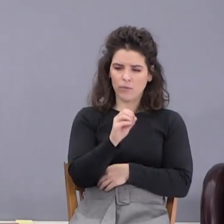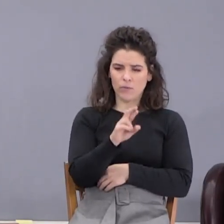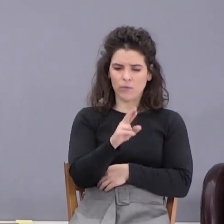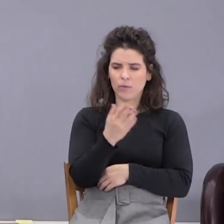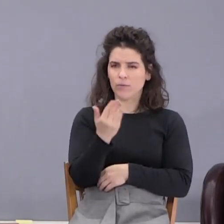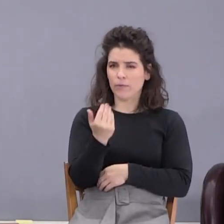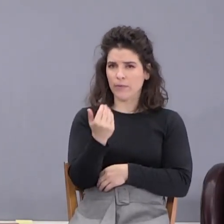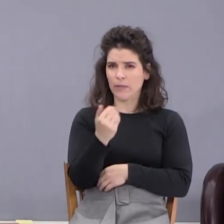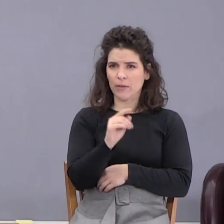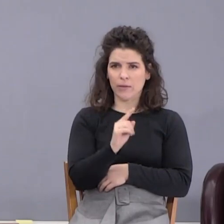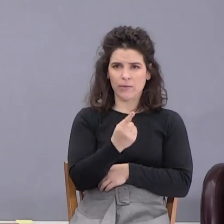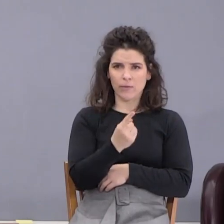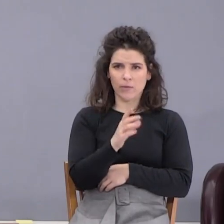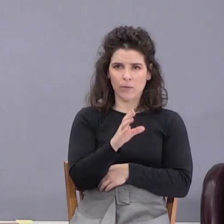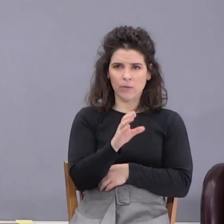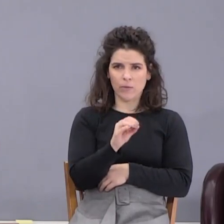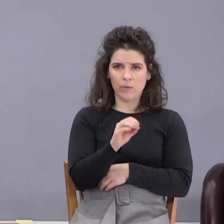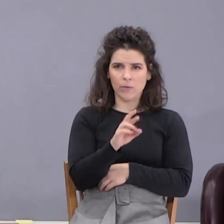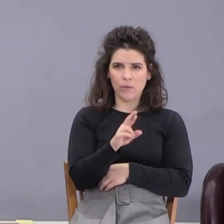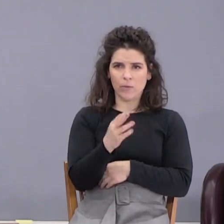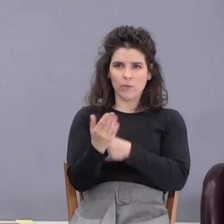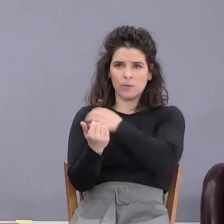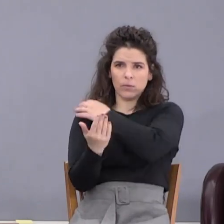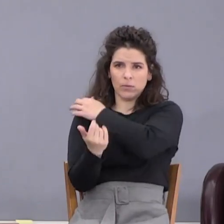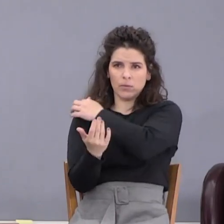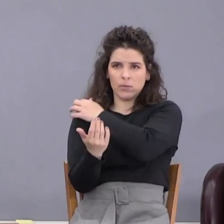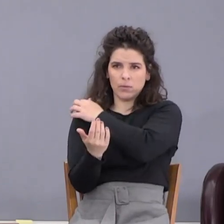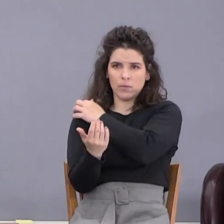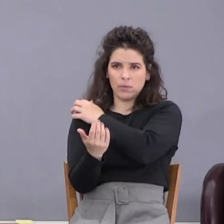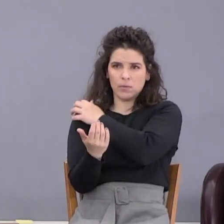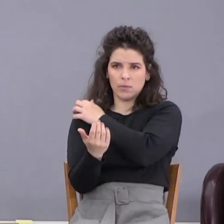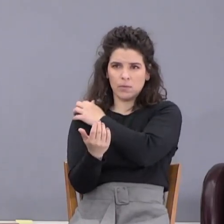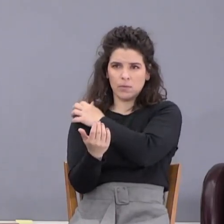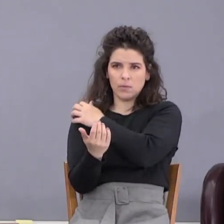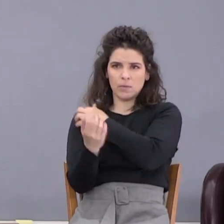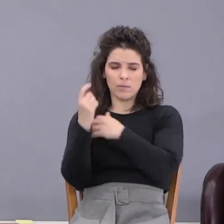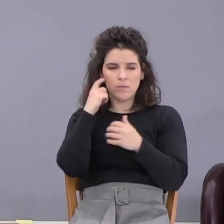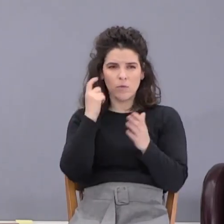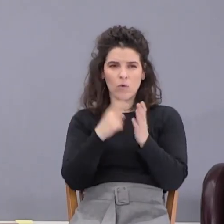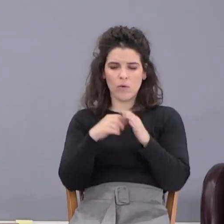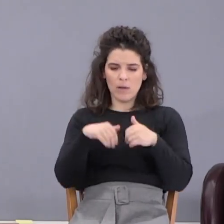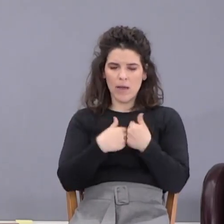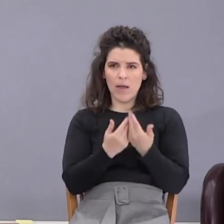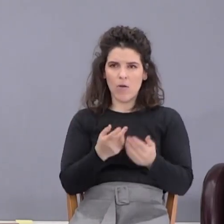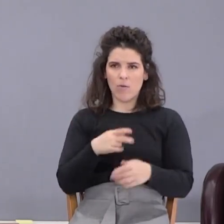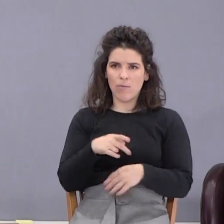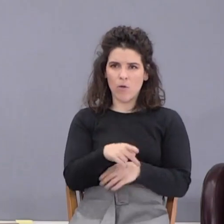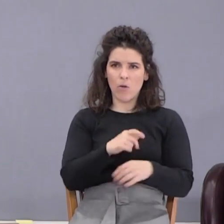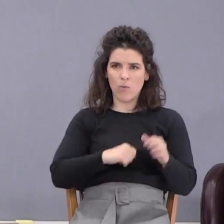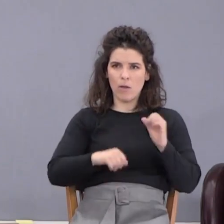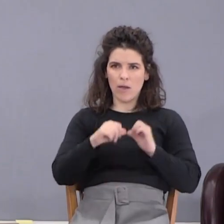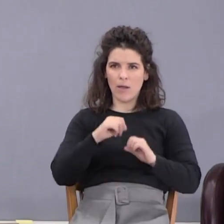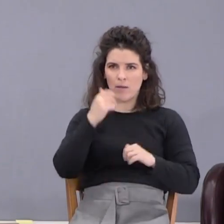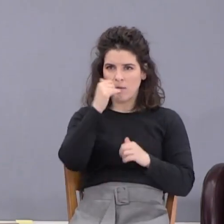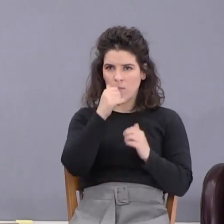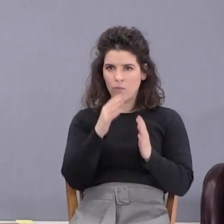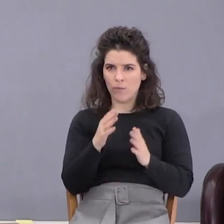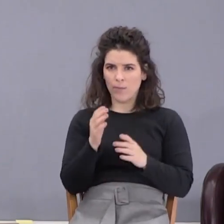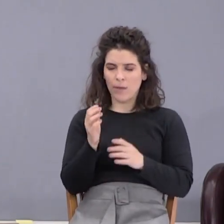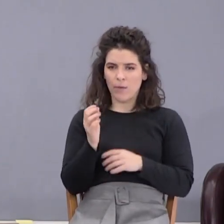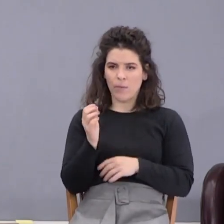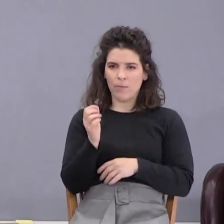again. Just notice how Paul is going to treat the fool by going